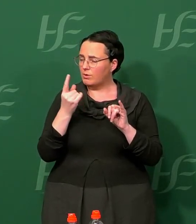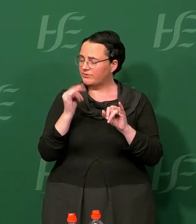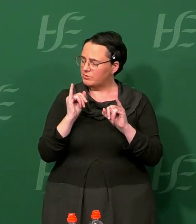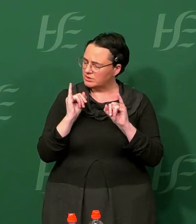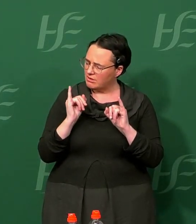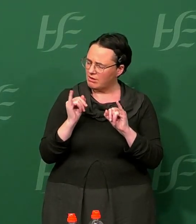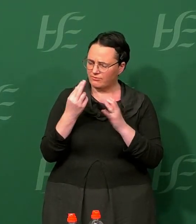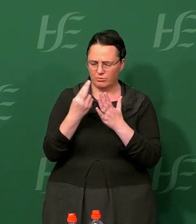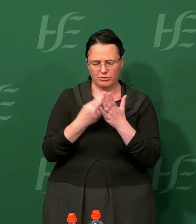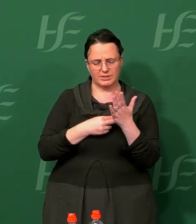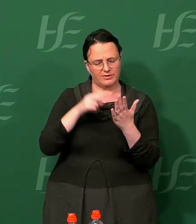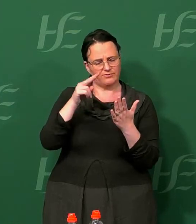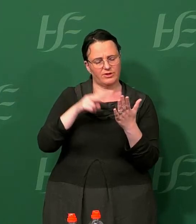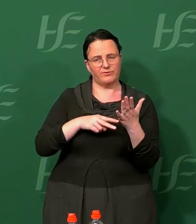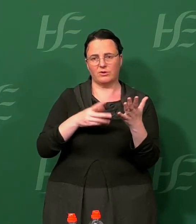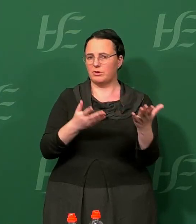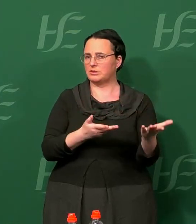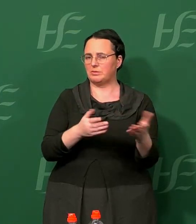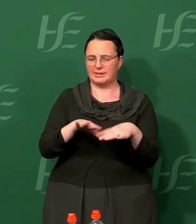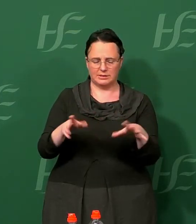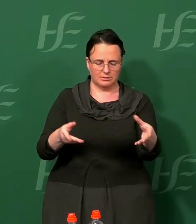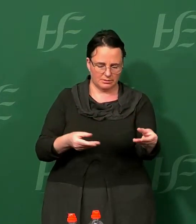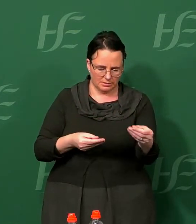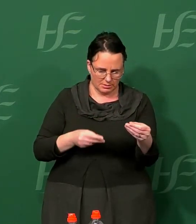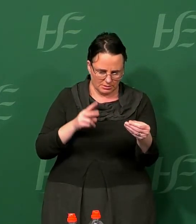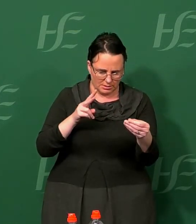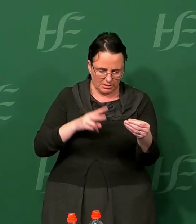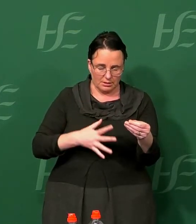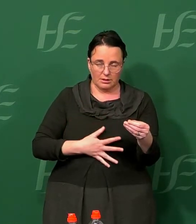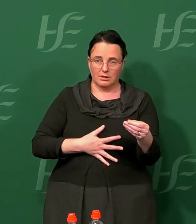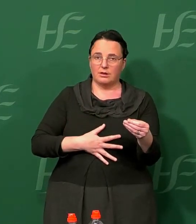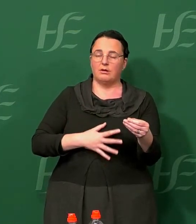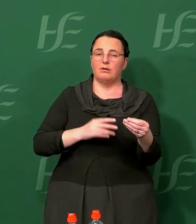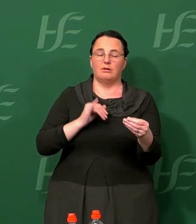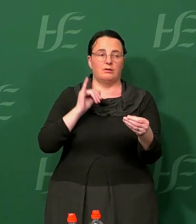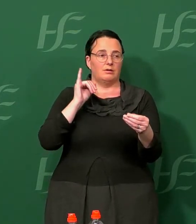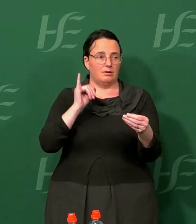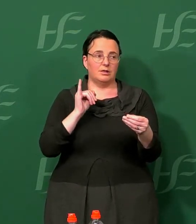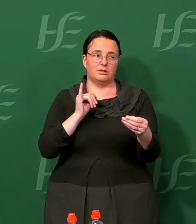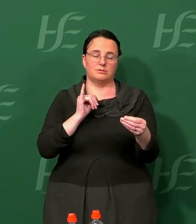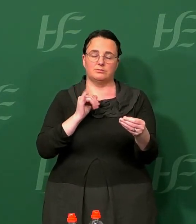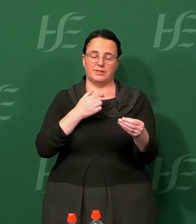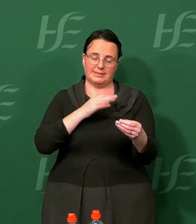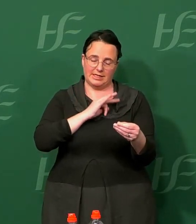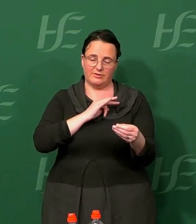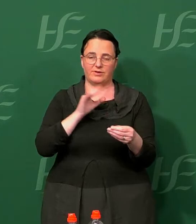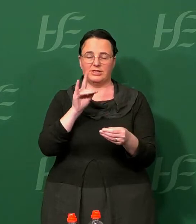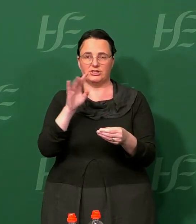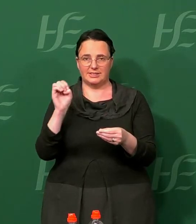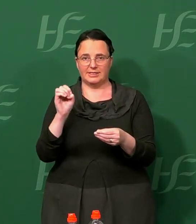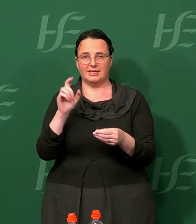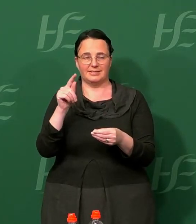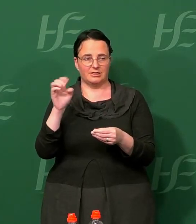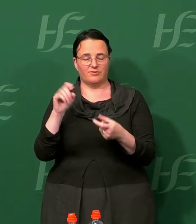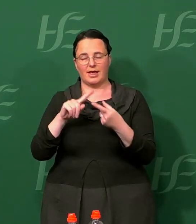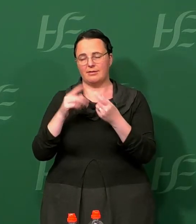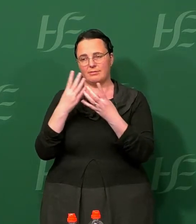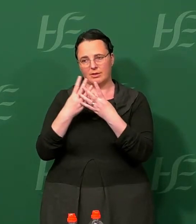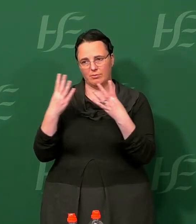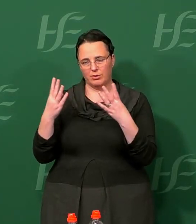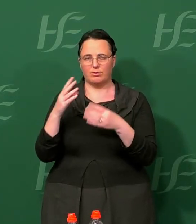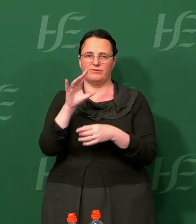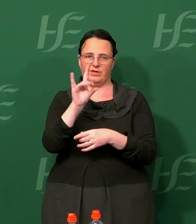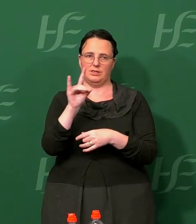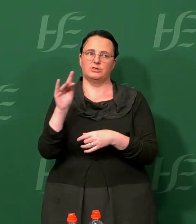read or has ever been brought to my desk. And I can assure myself, the HSA executive, and indeed the board of the